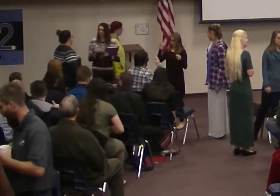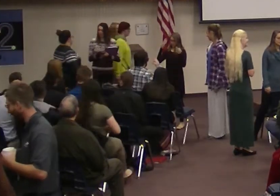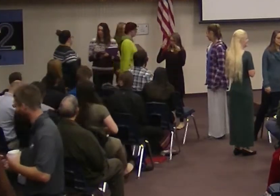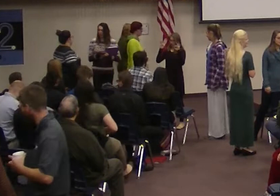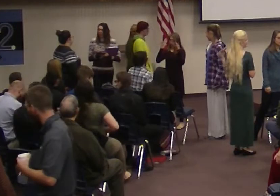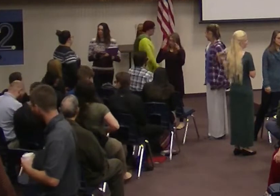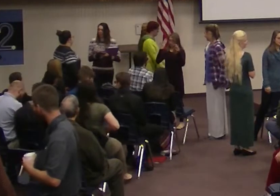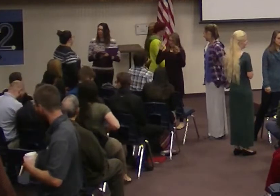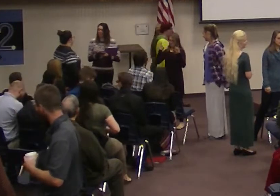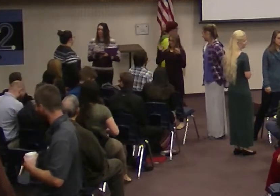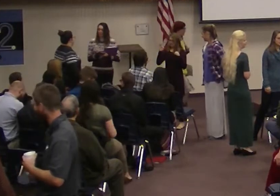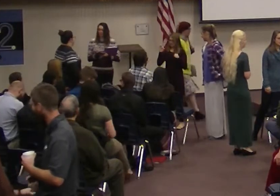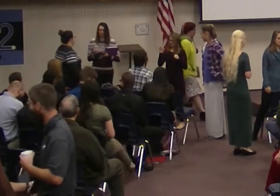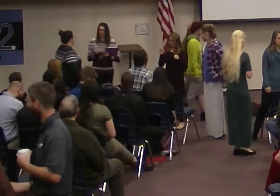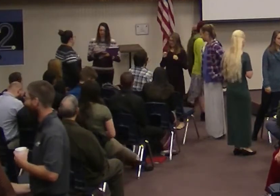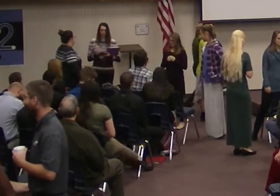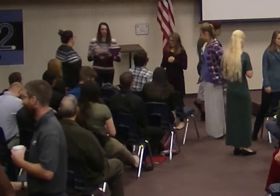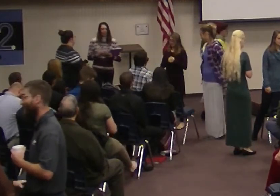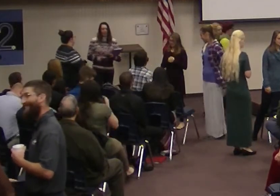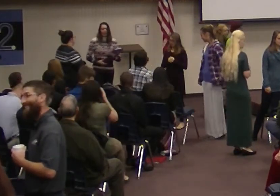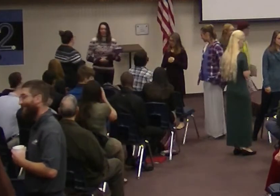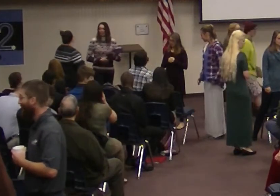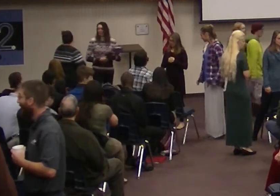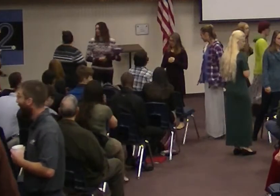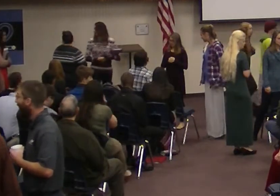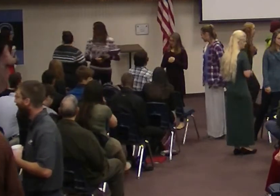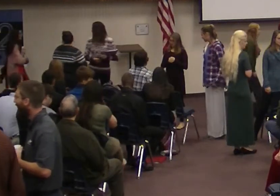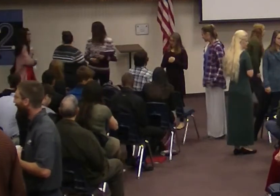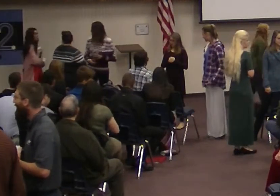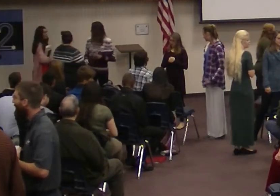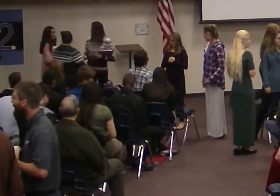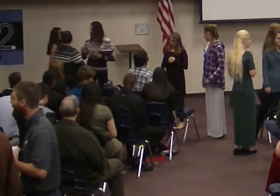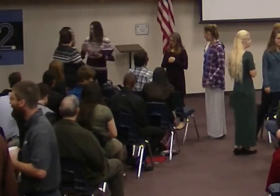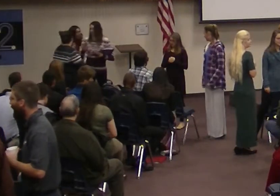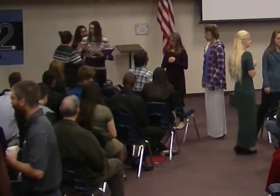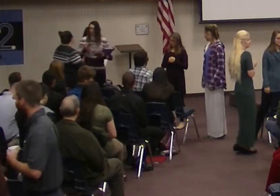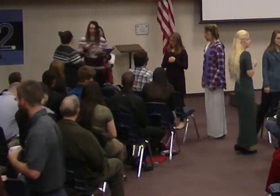I was so happy. You don't know how happy I was. Say done.